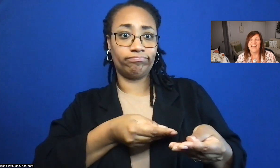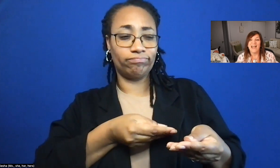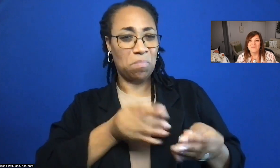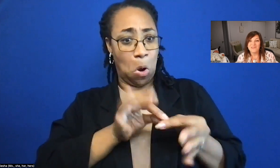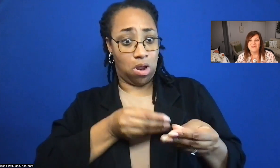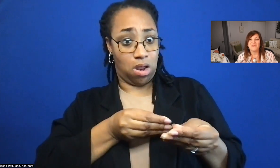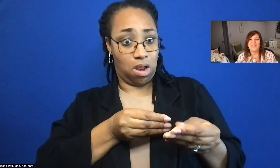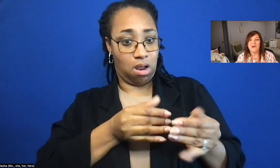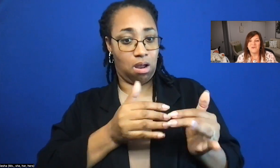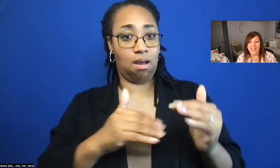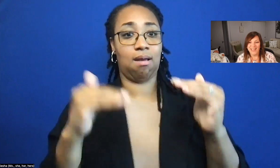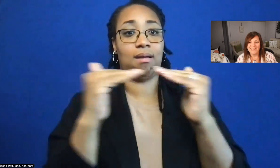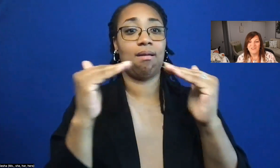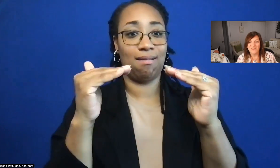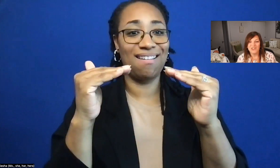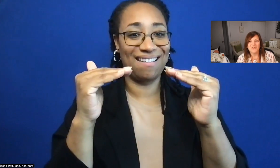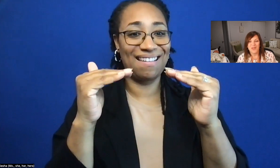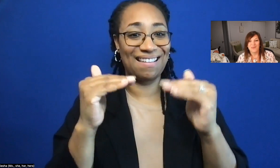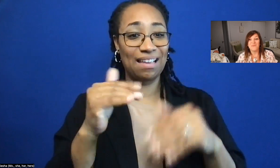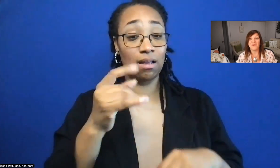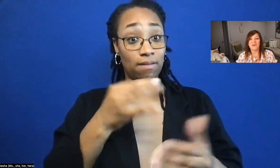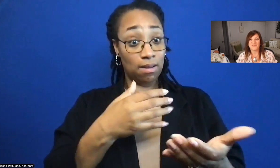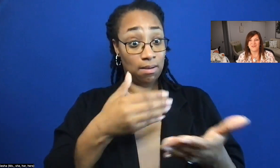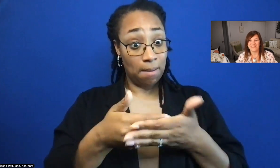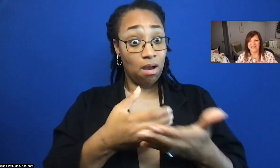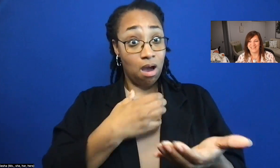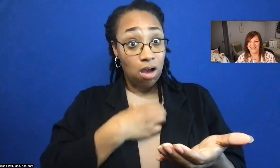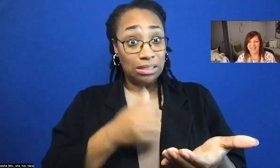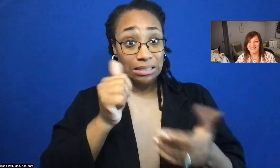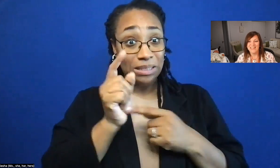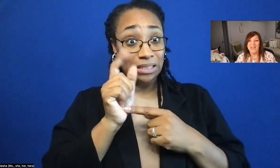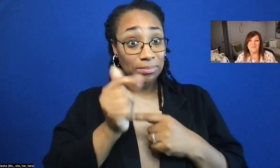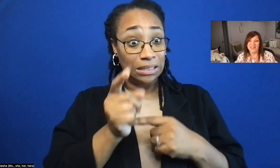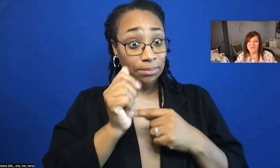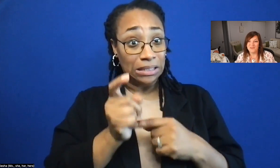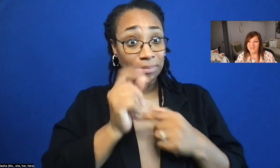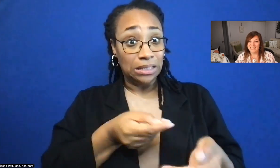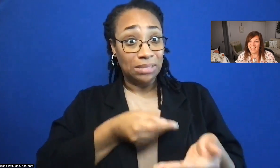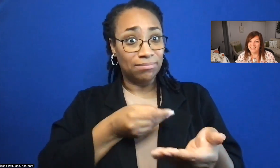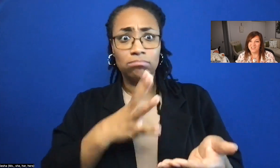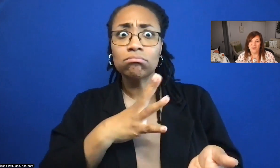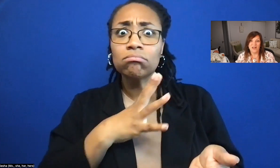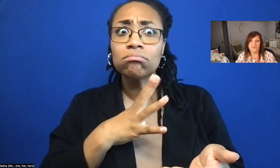is absolutely okay to feed your baby more frequently than that. Many will feed 10, 12, or